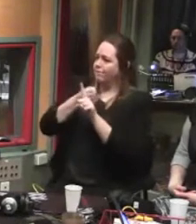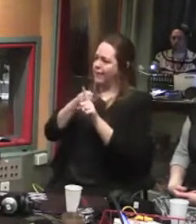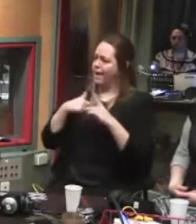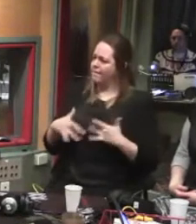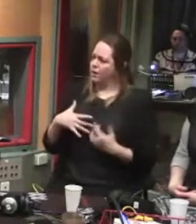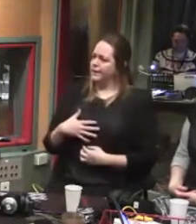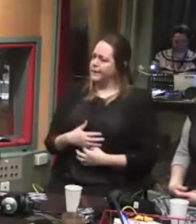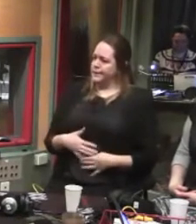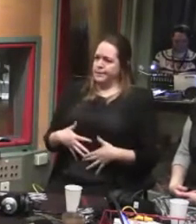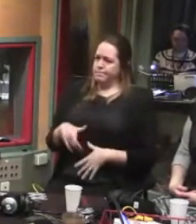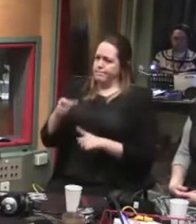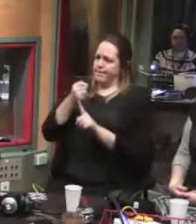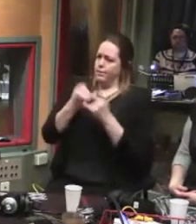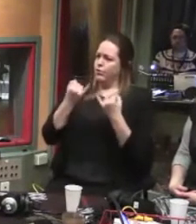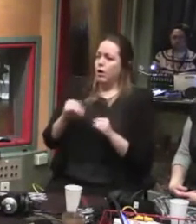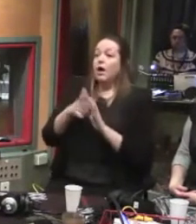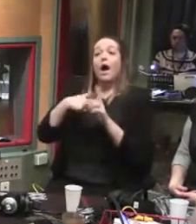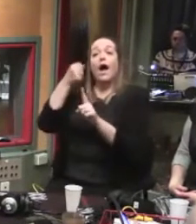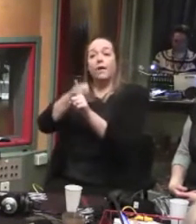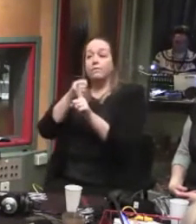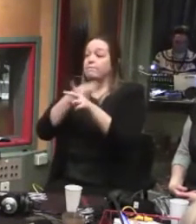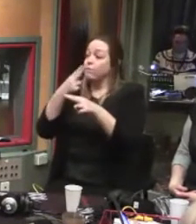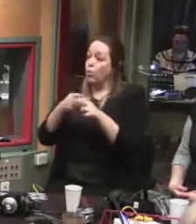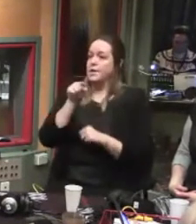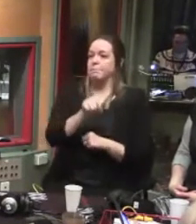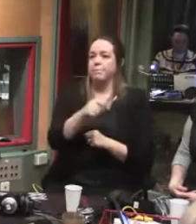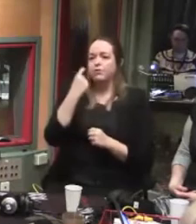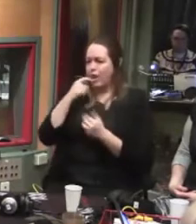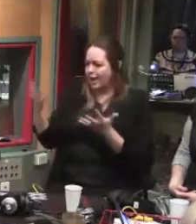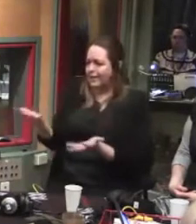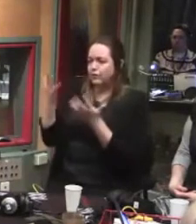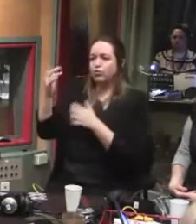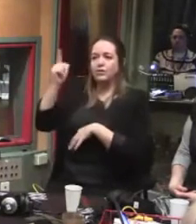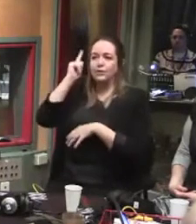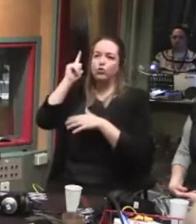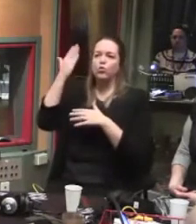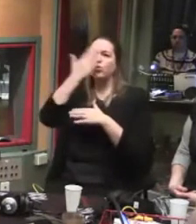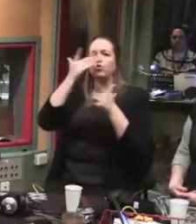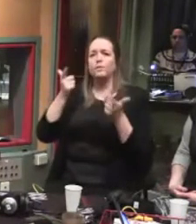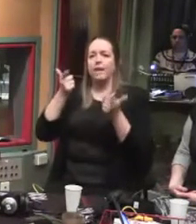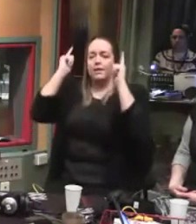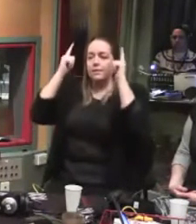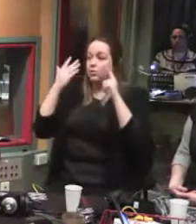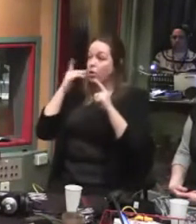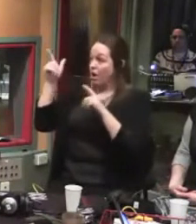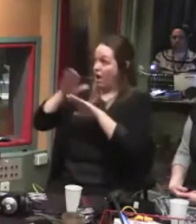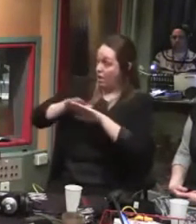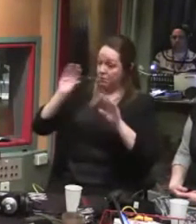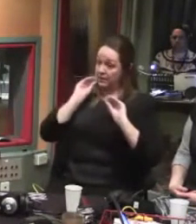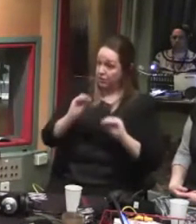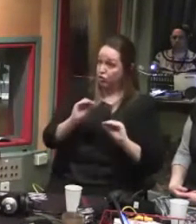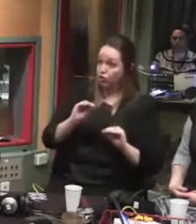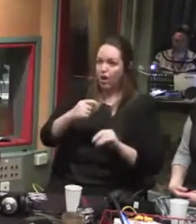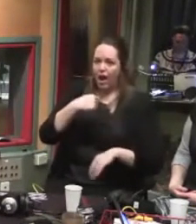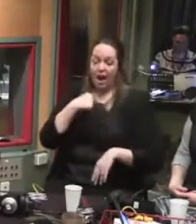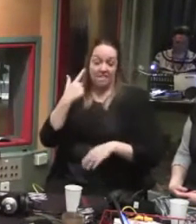me. So I advocated on his behalf, tried to encourage teachers or supervisors at the school camp, and when they wouldn't teach him, I